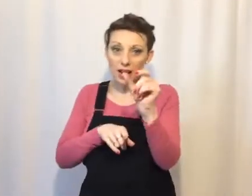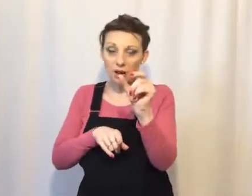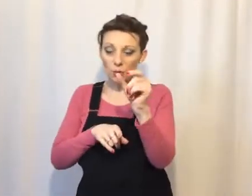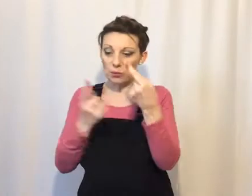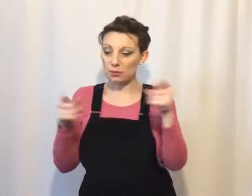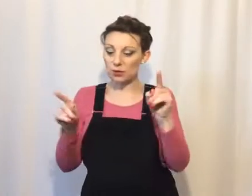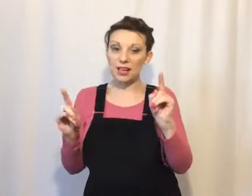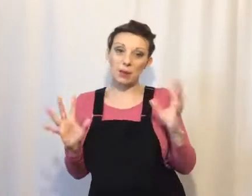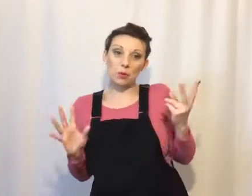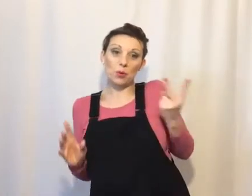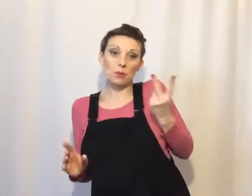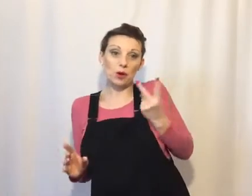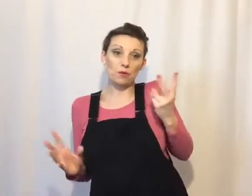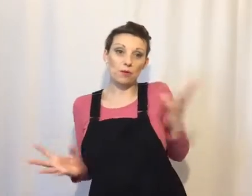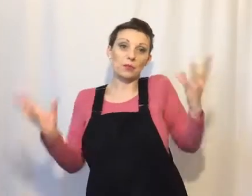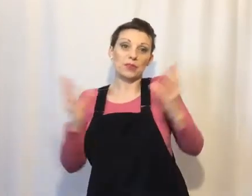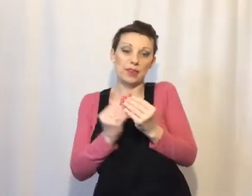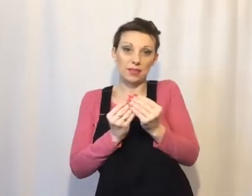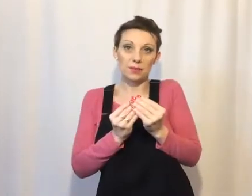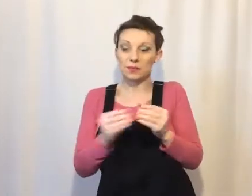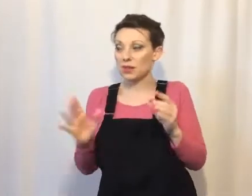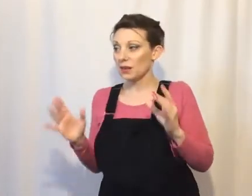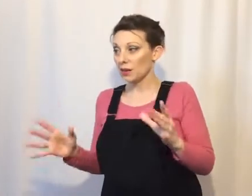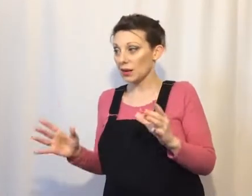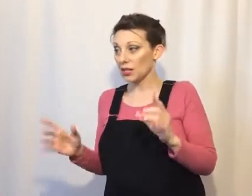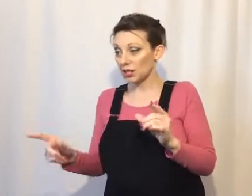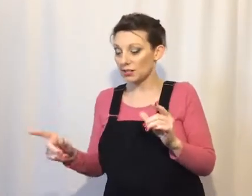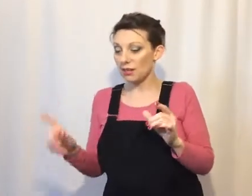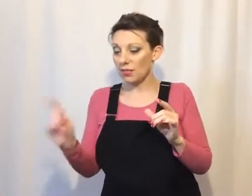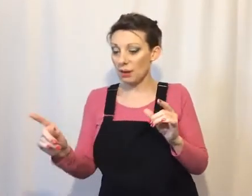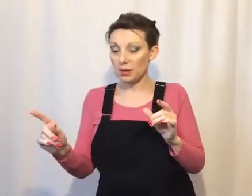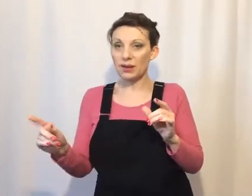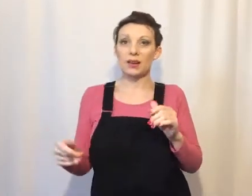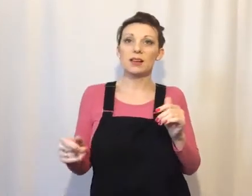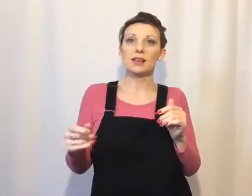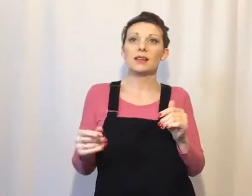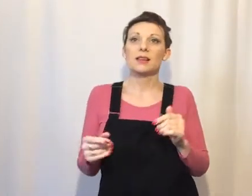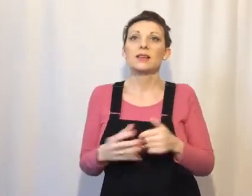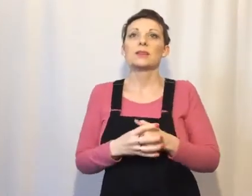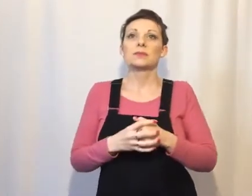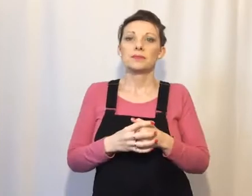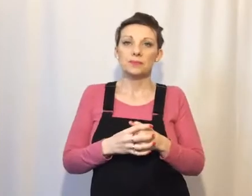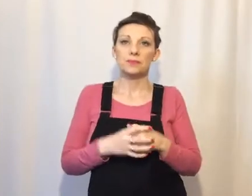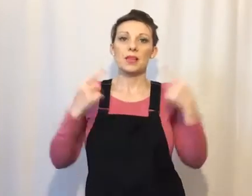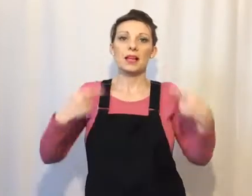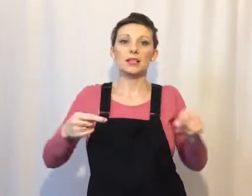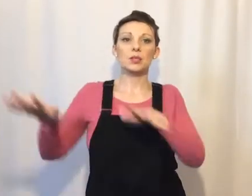little bit with the music and then we'll put both of them together. Okay, just that bit, okay? Let's